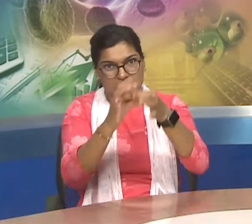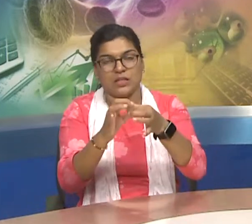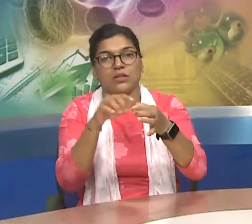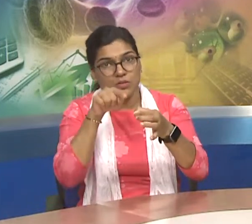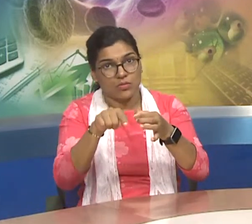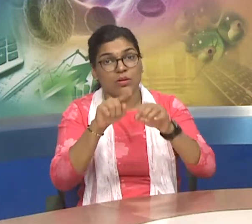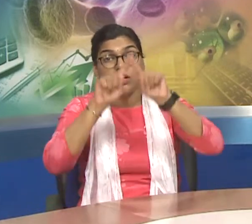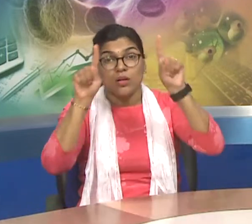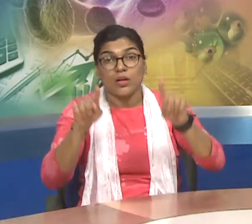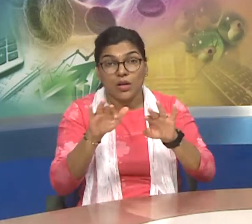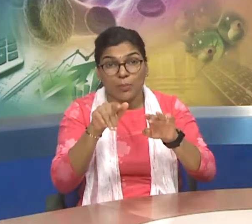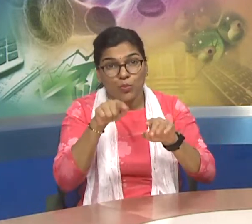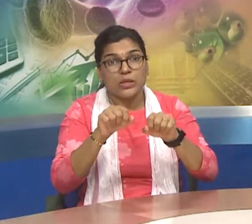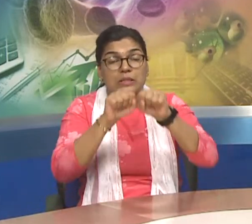And this is the fourth point.